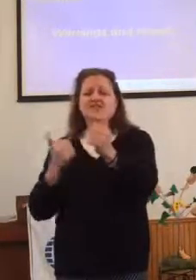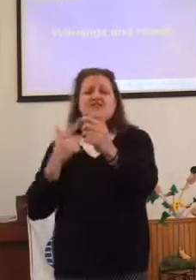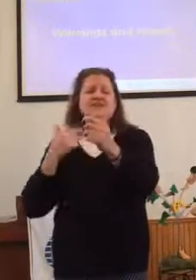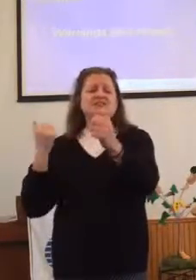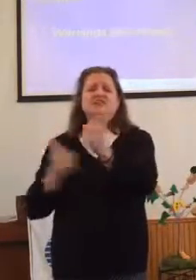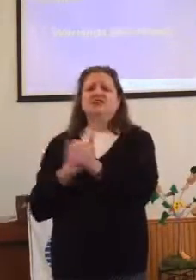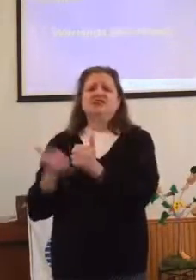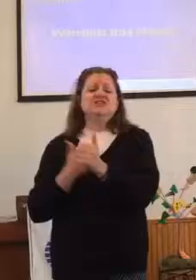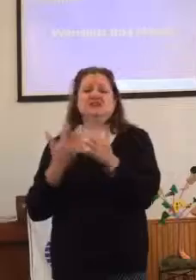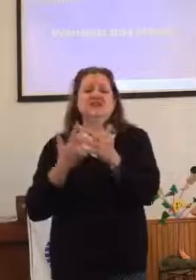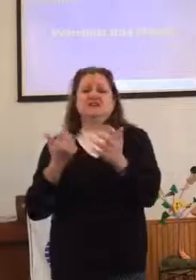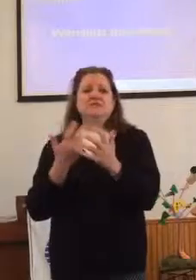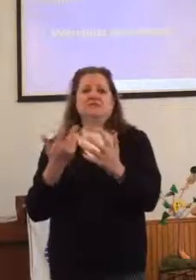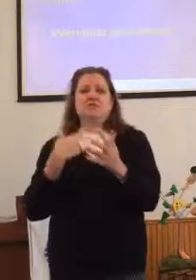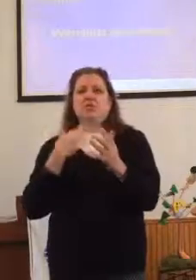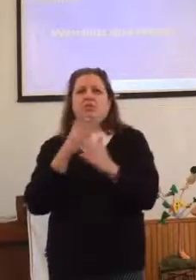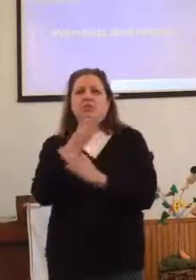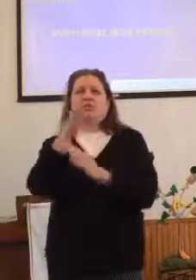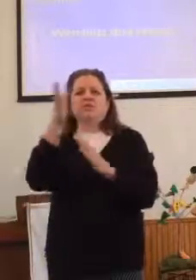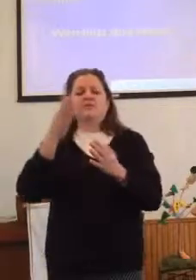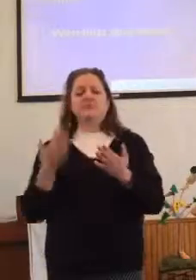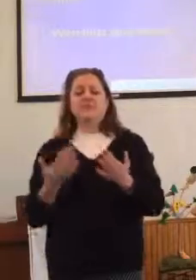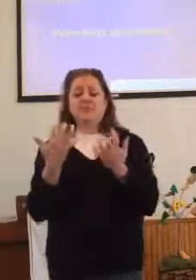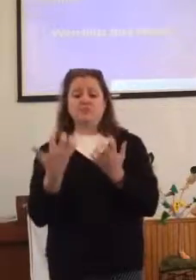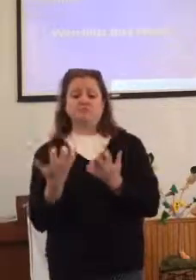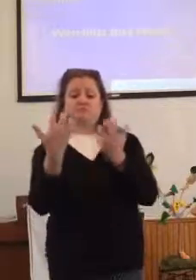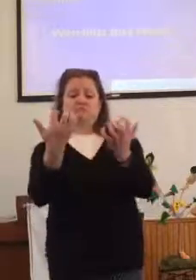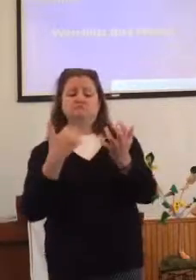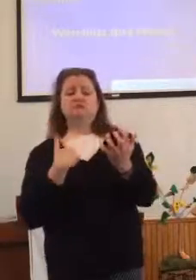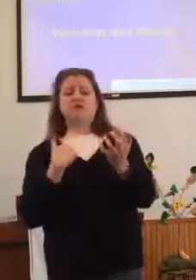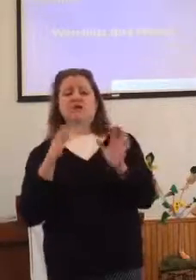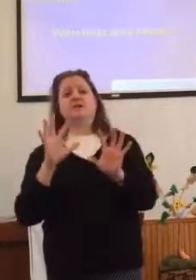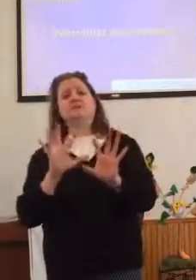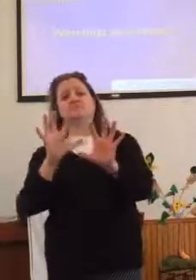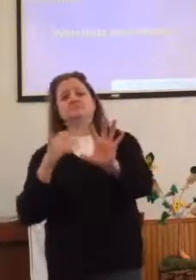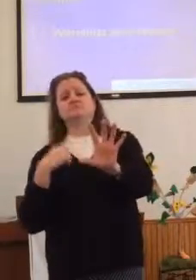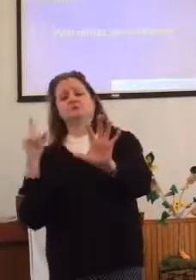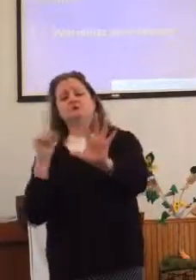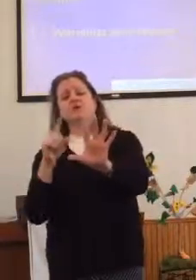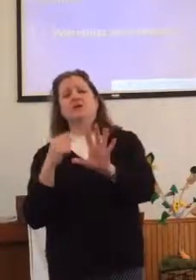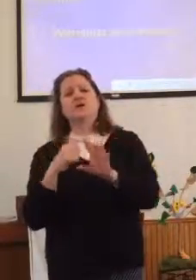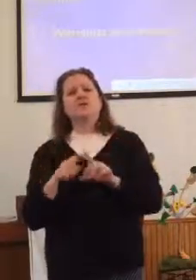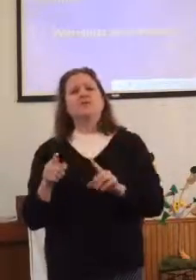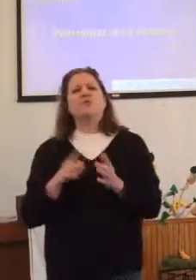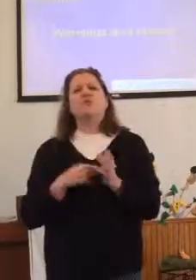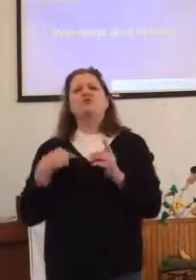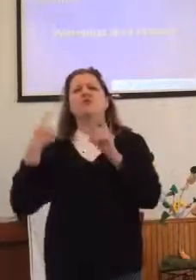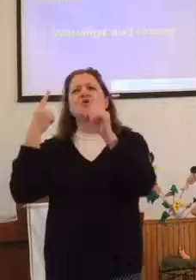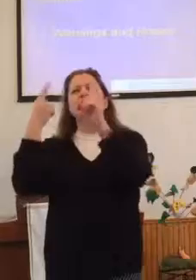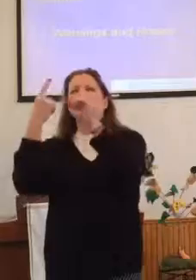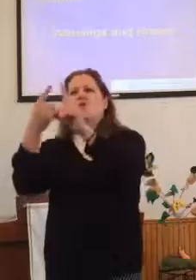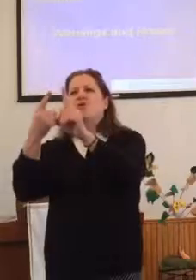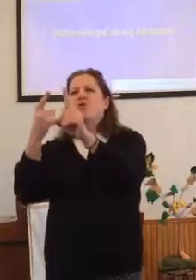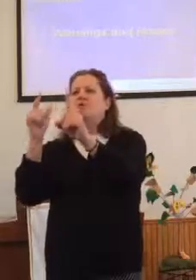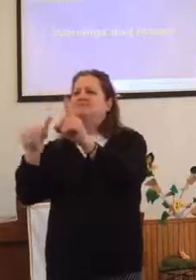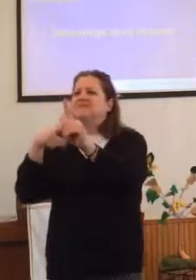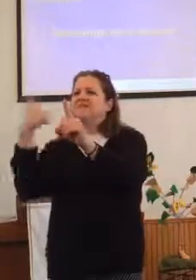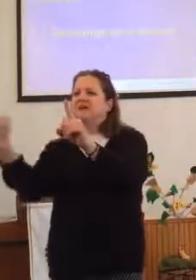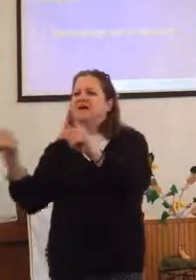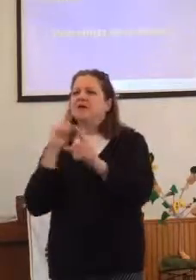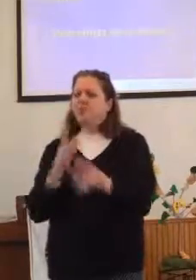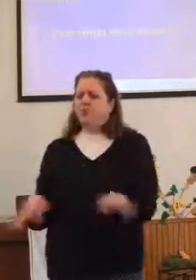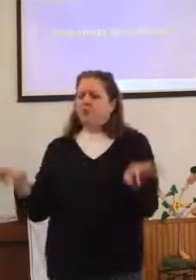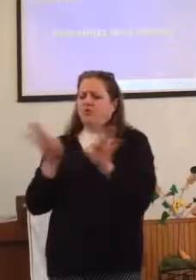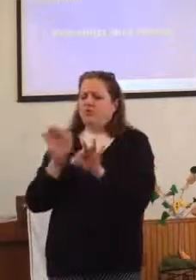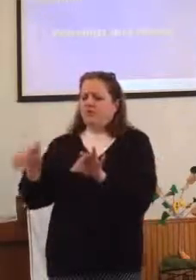You know, perhaps we're just following the crowd rather than finding a goal that's worthwhile. Maybe we